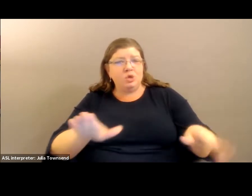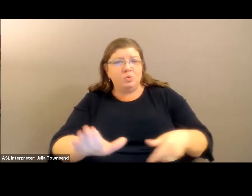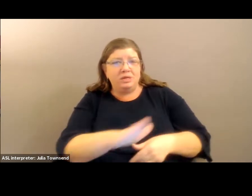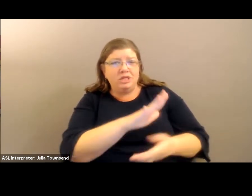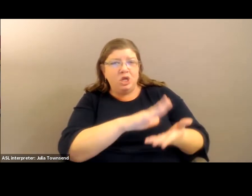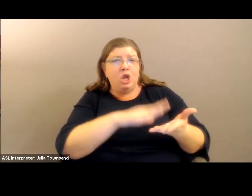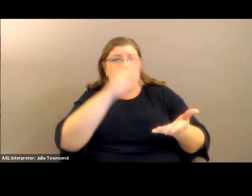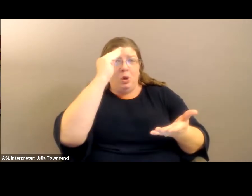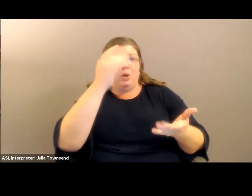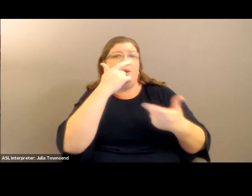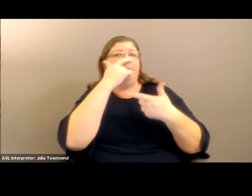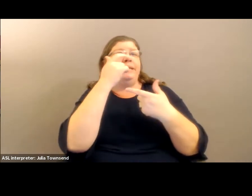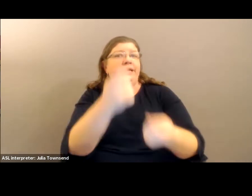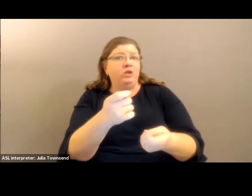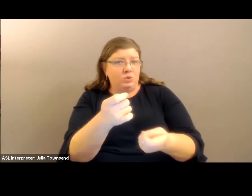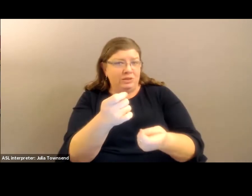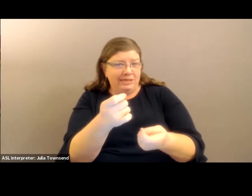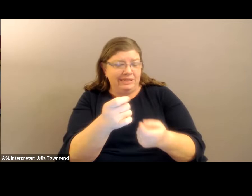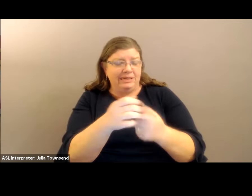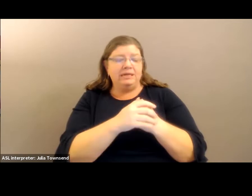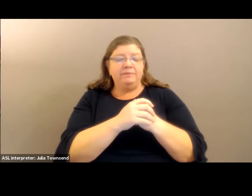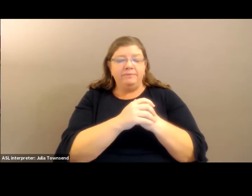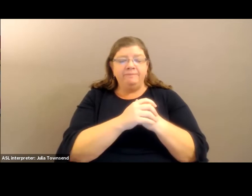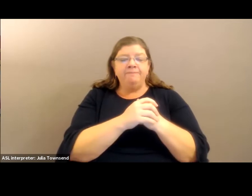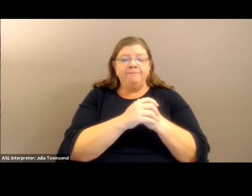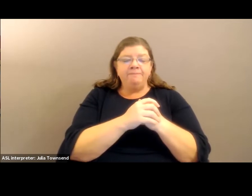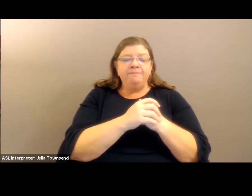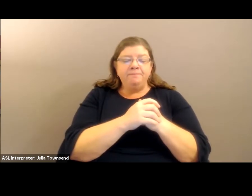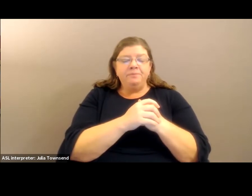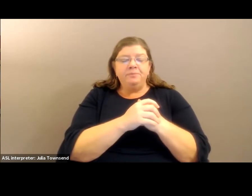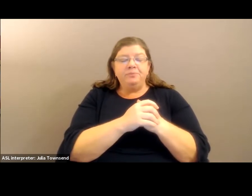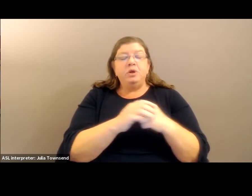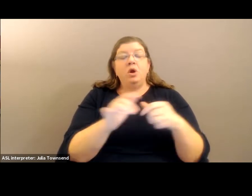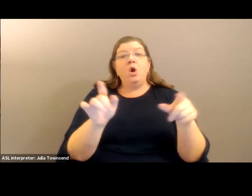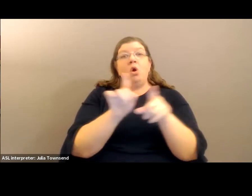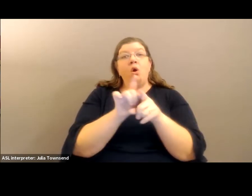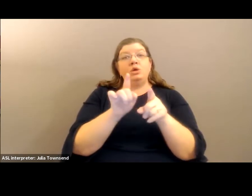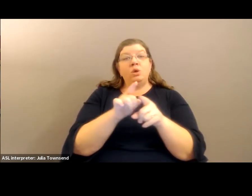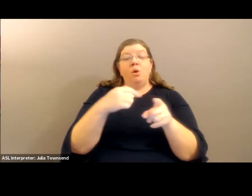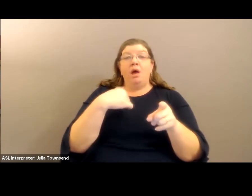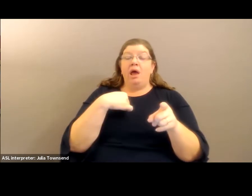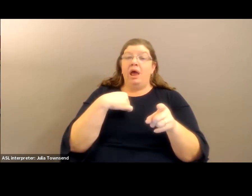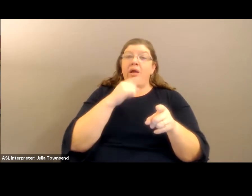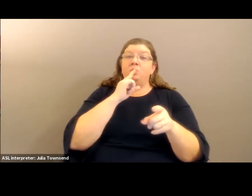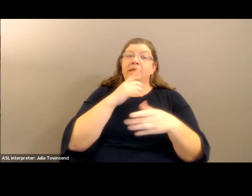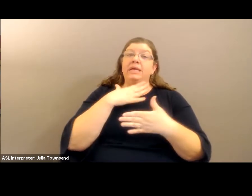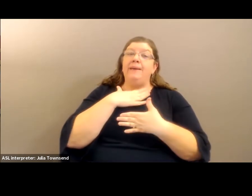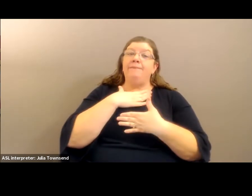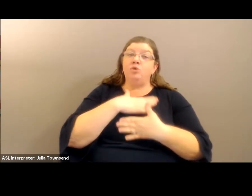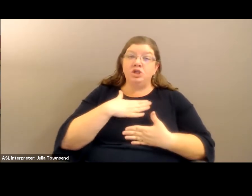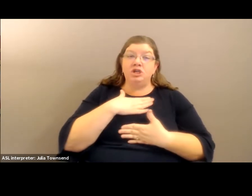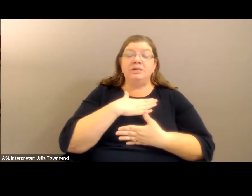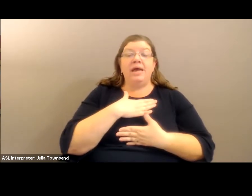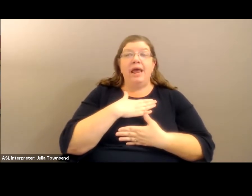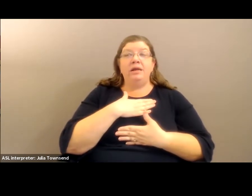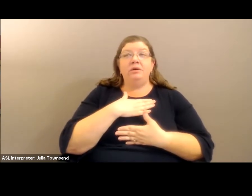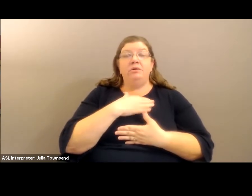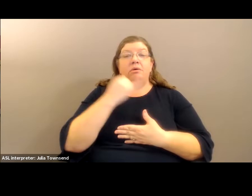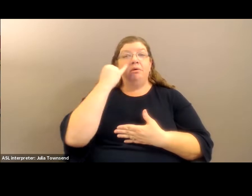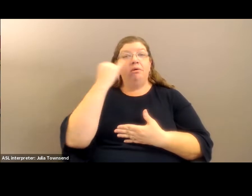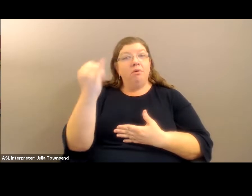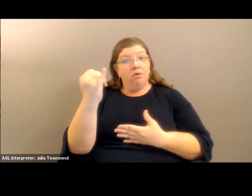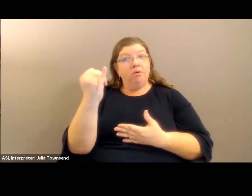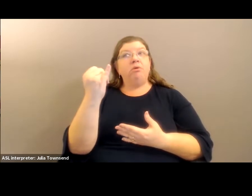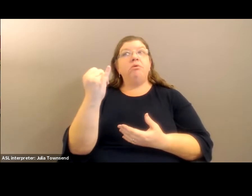be interesting to me. And I also certainly, I appreciate the thought that is